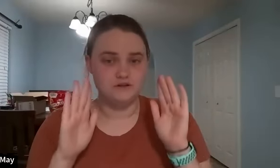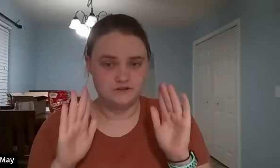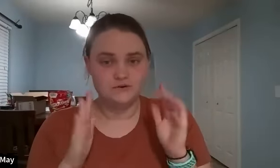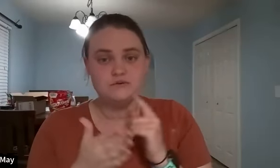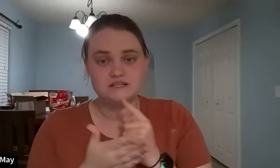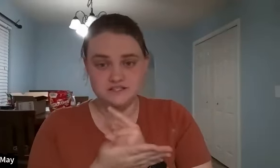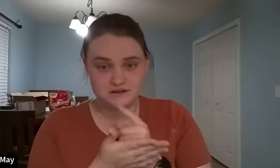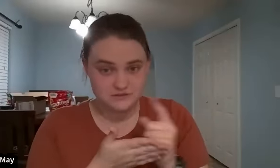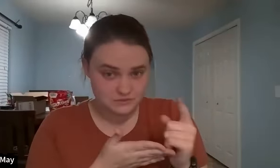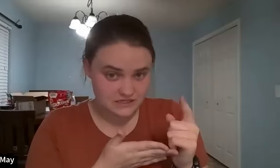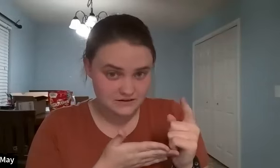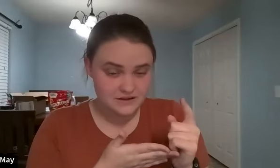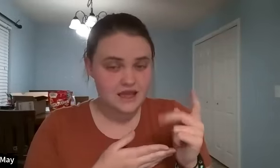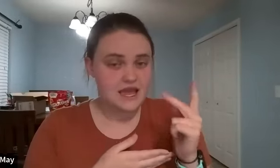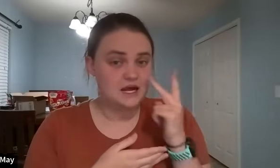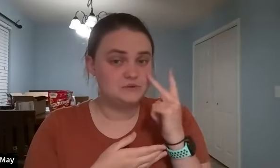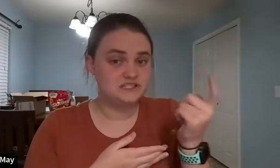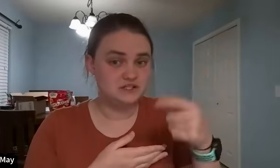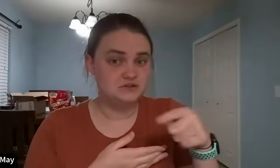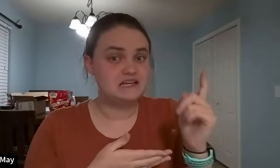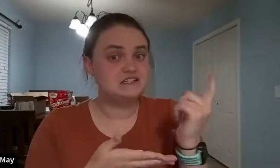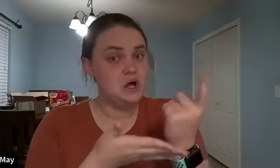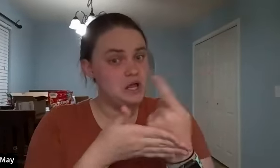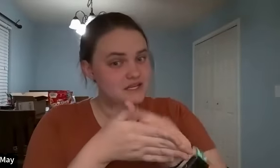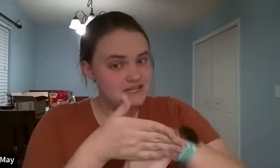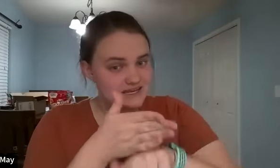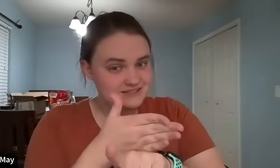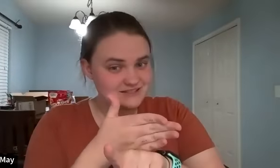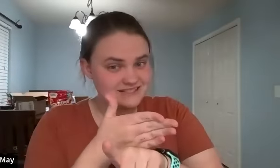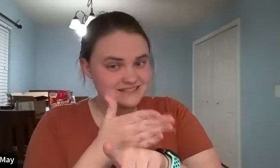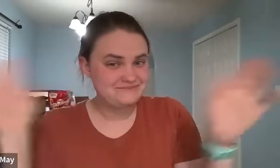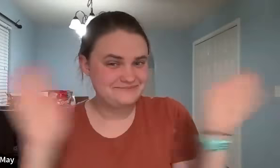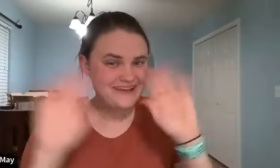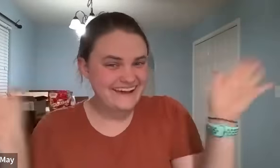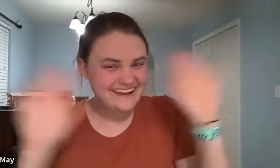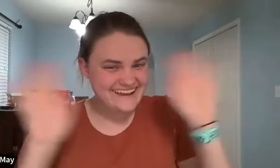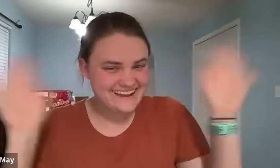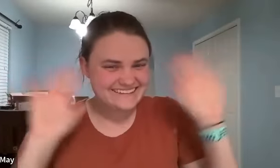wonderful rest of y'all's week. And I will see you guys all next week. Bye.